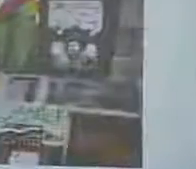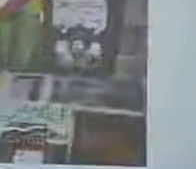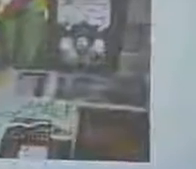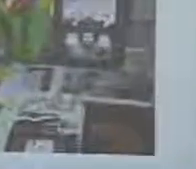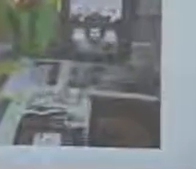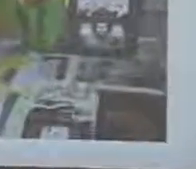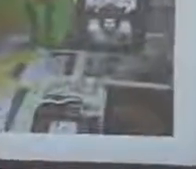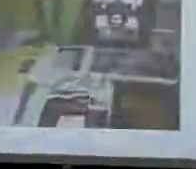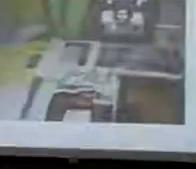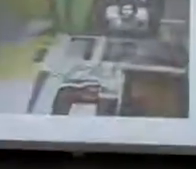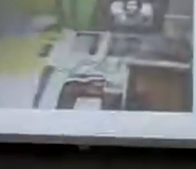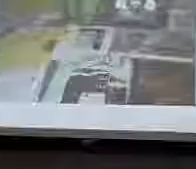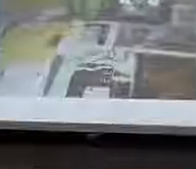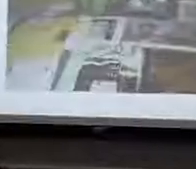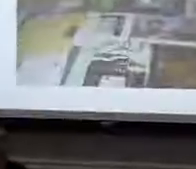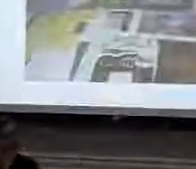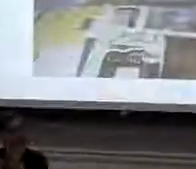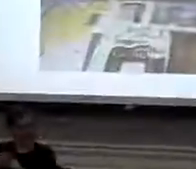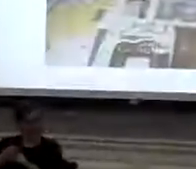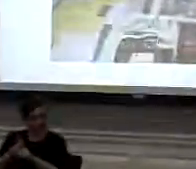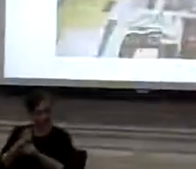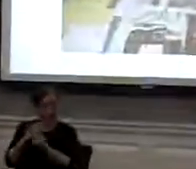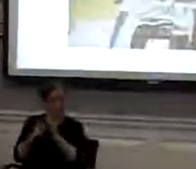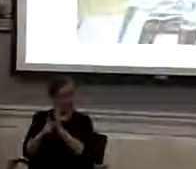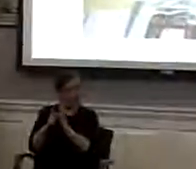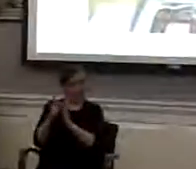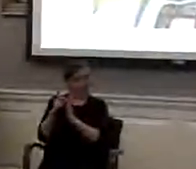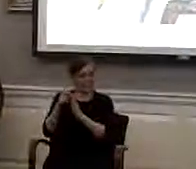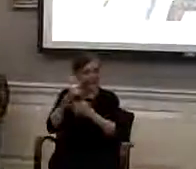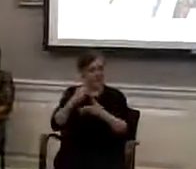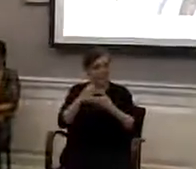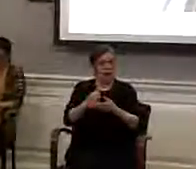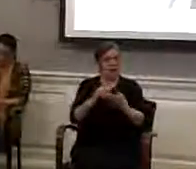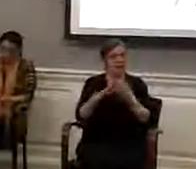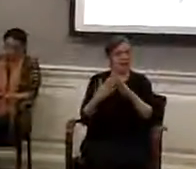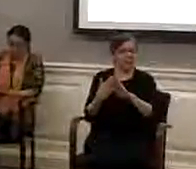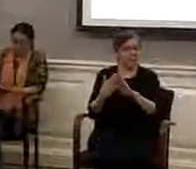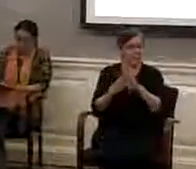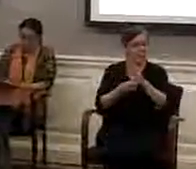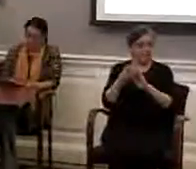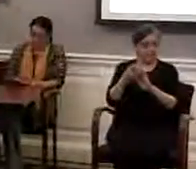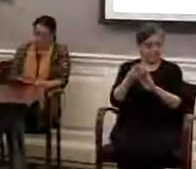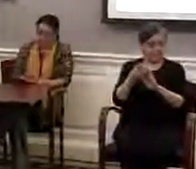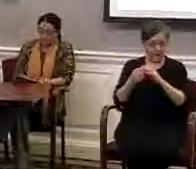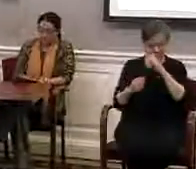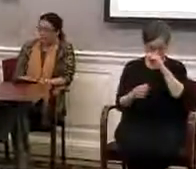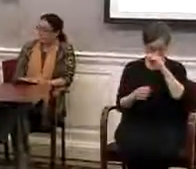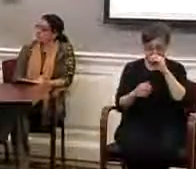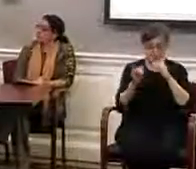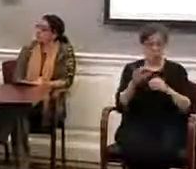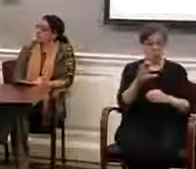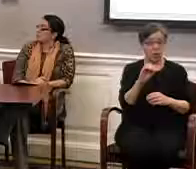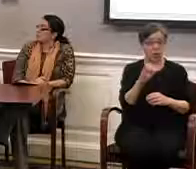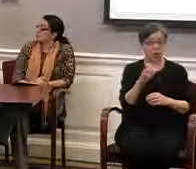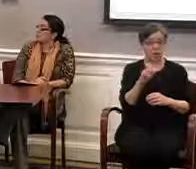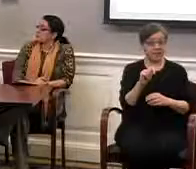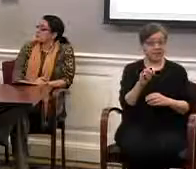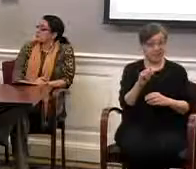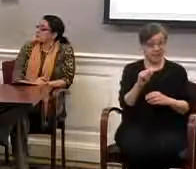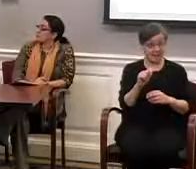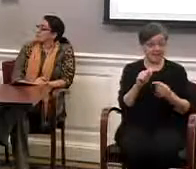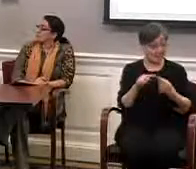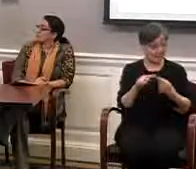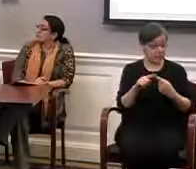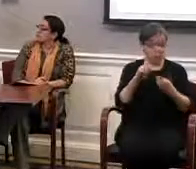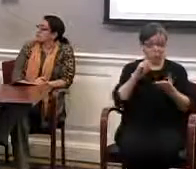also engaged in their own development and the development of the community. Within this community model, the content and form of education, including research